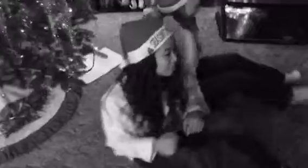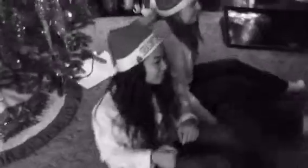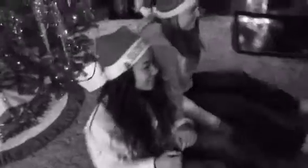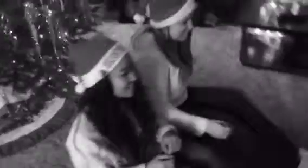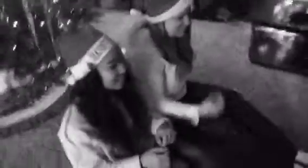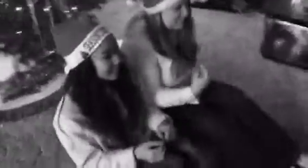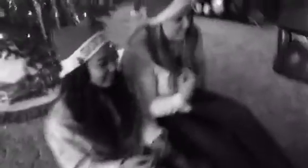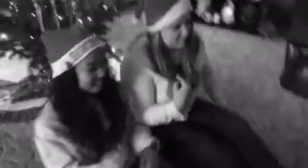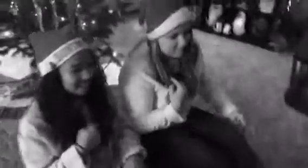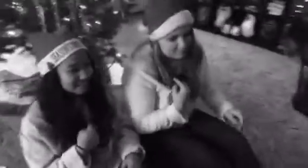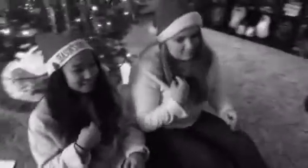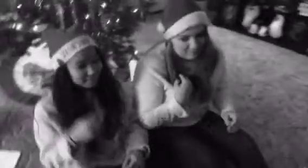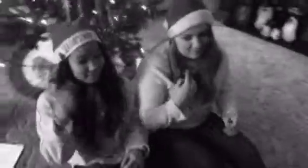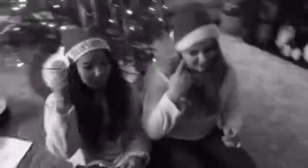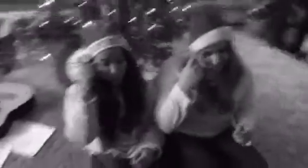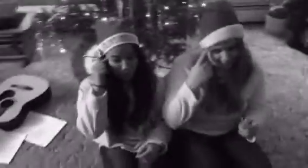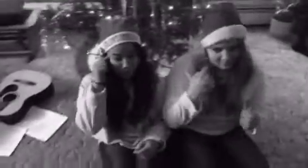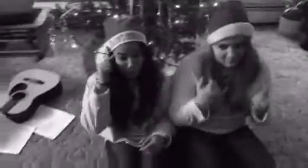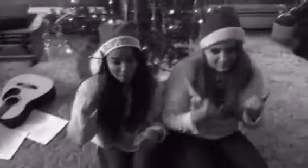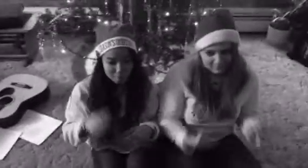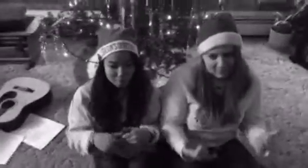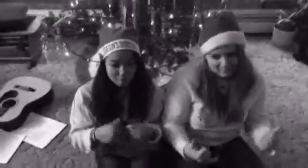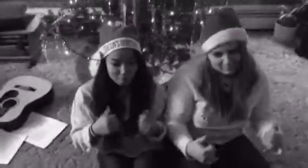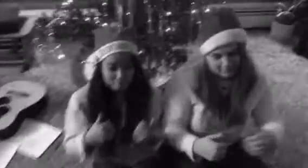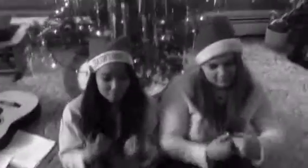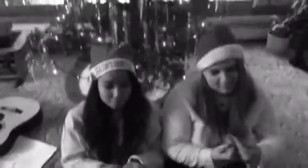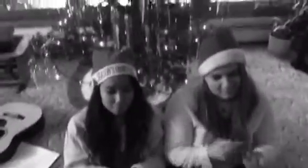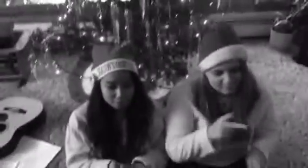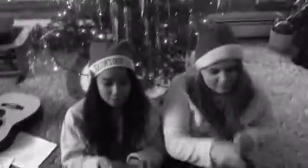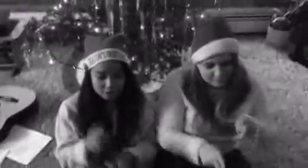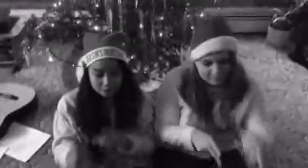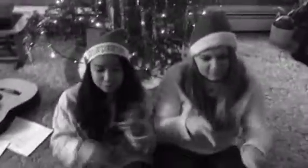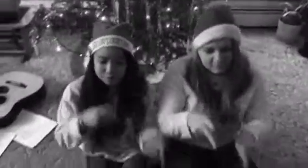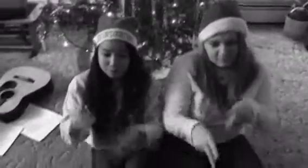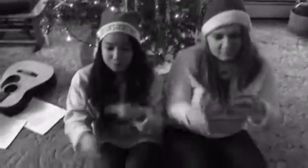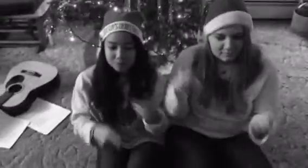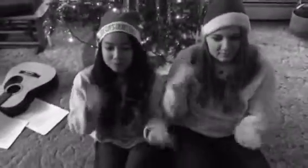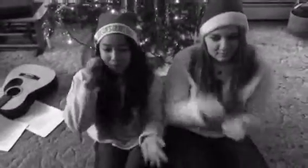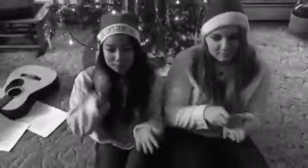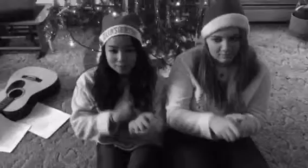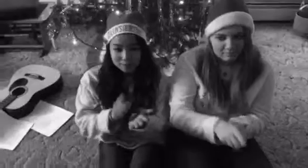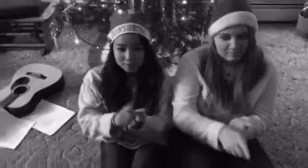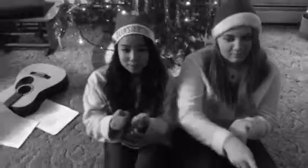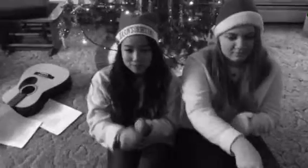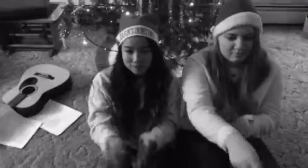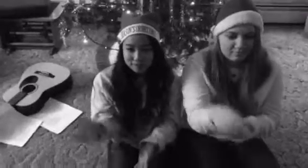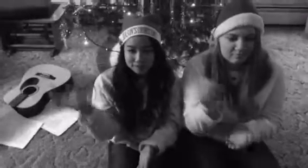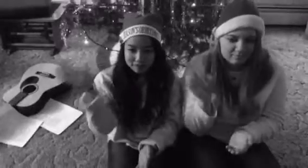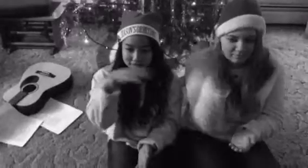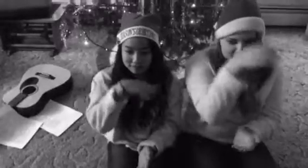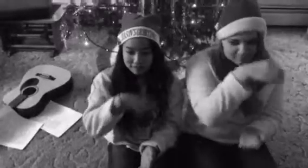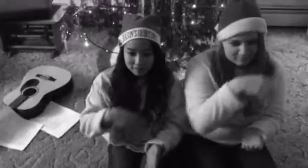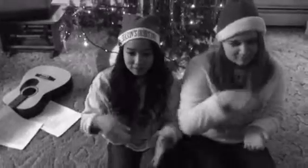I'm thinking about how People fall in love in mysterious